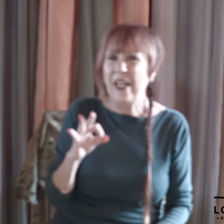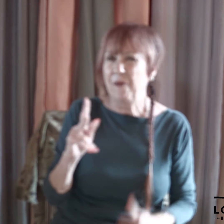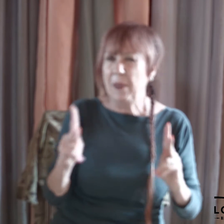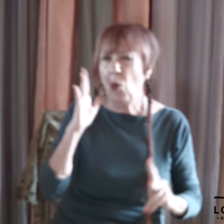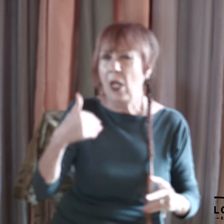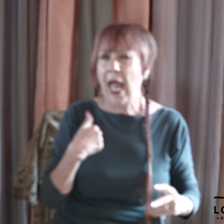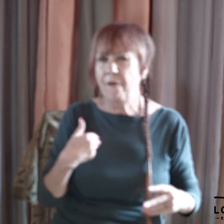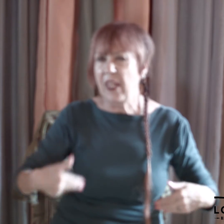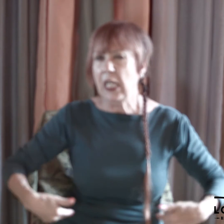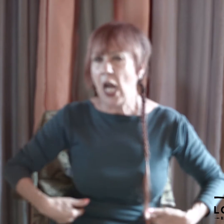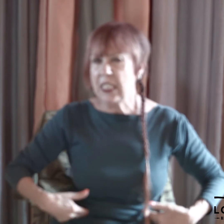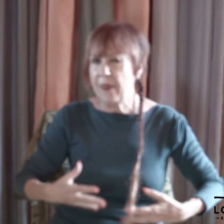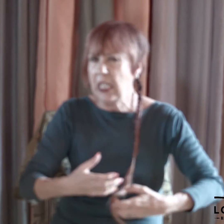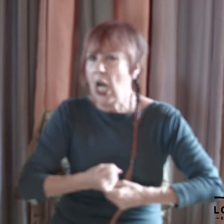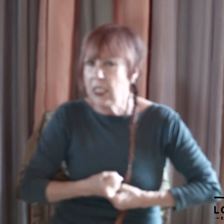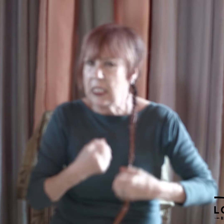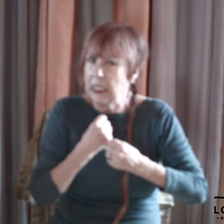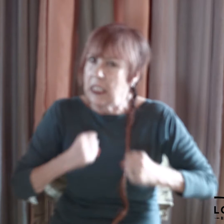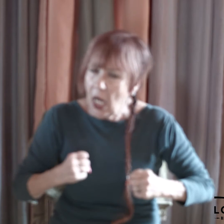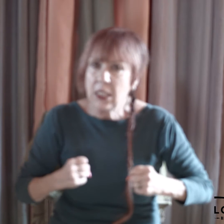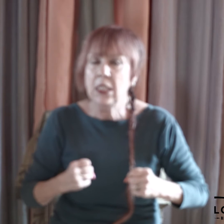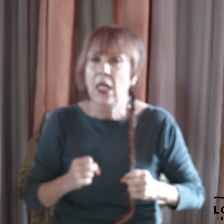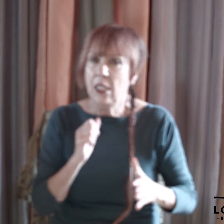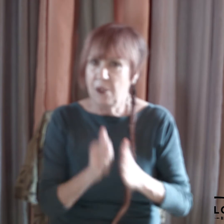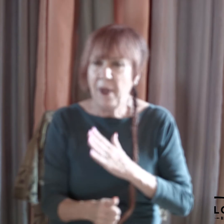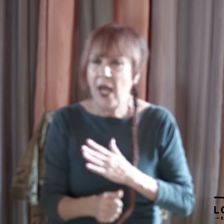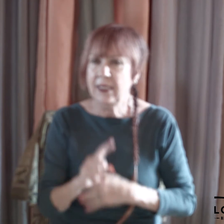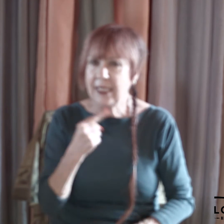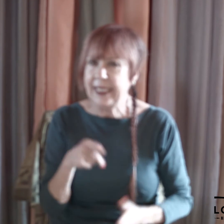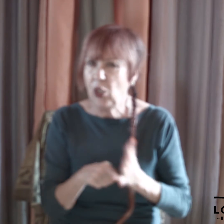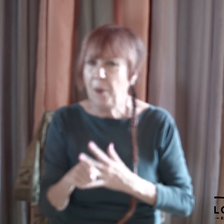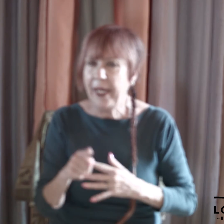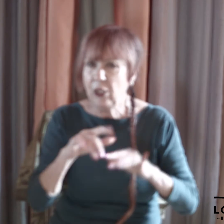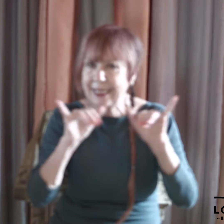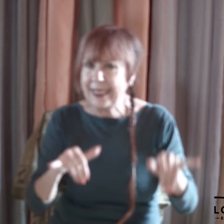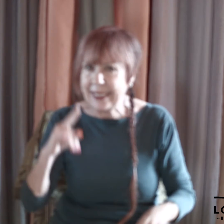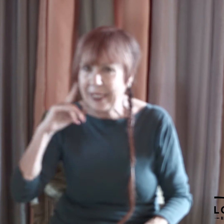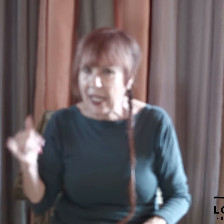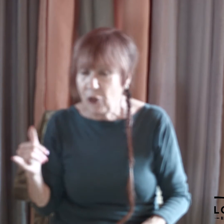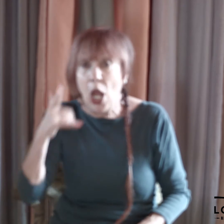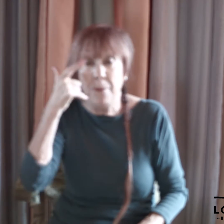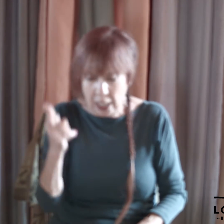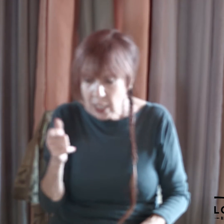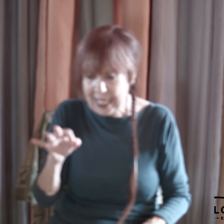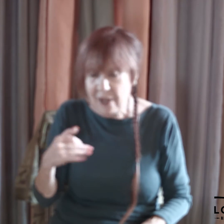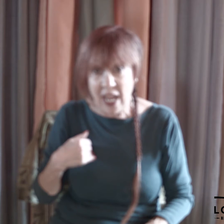guts to pass a single-payer system, even in California, because it requires that you not be able to